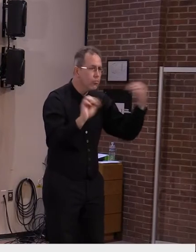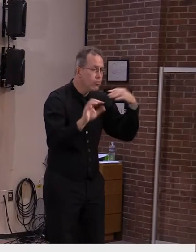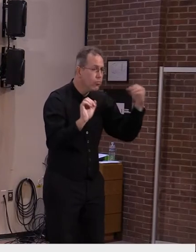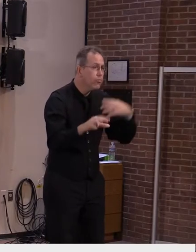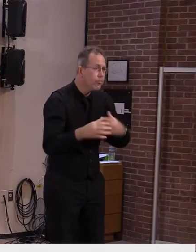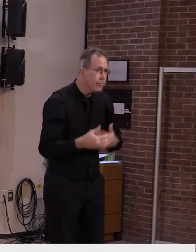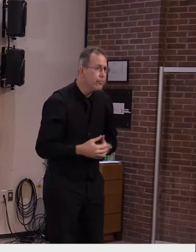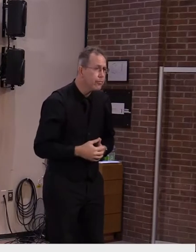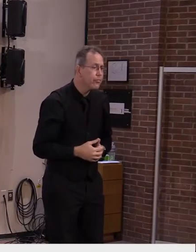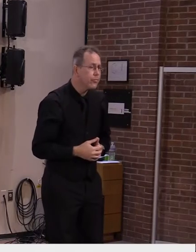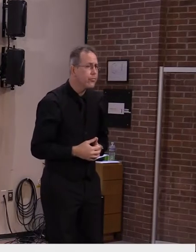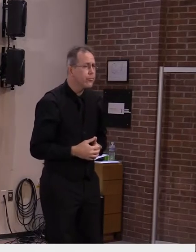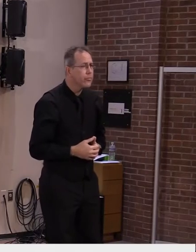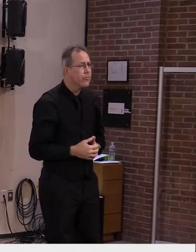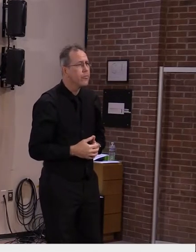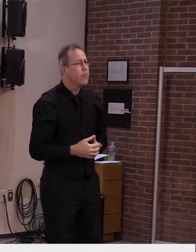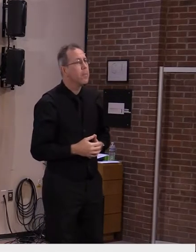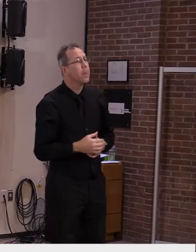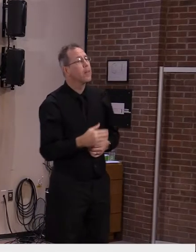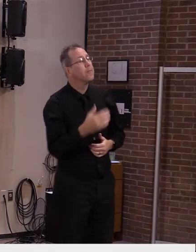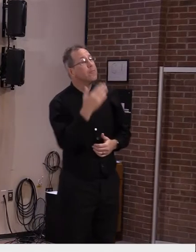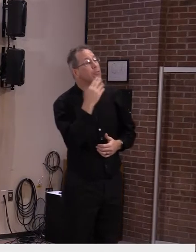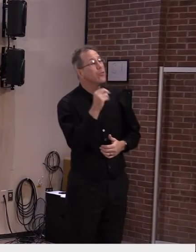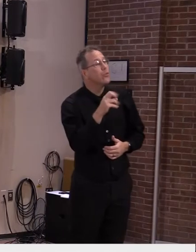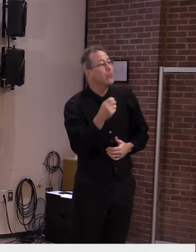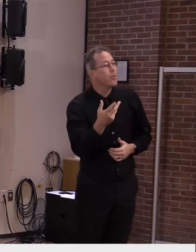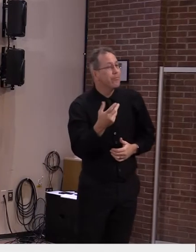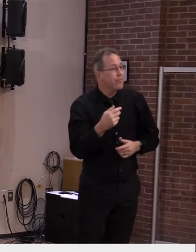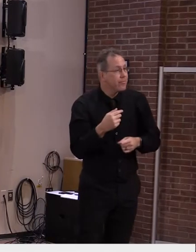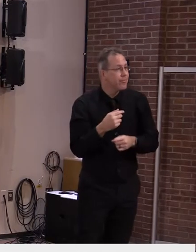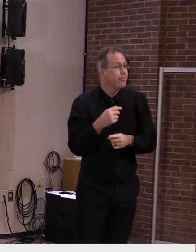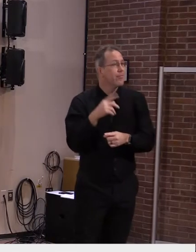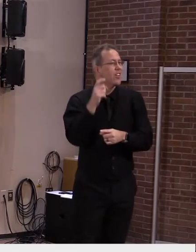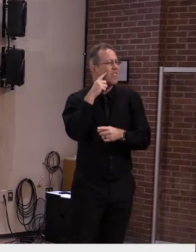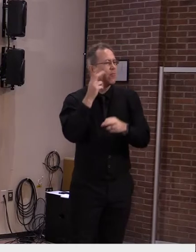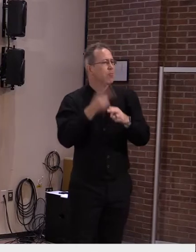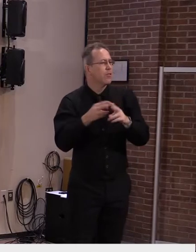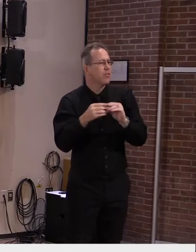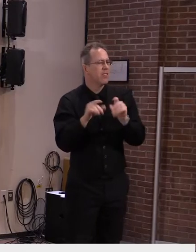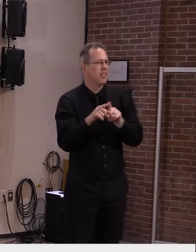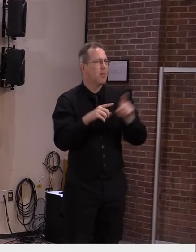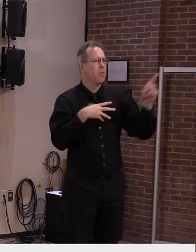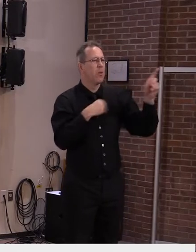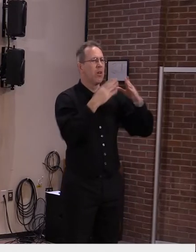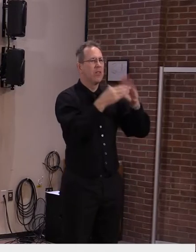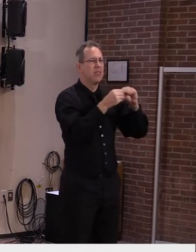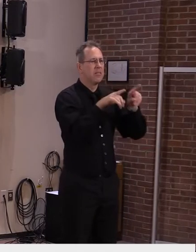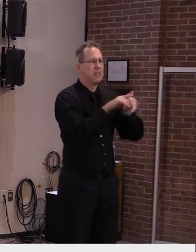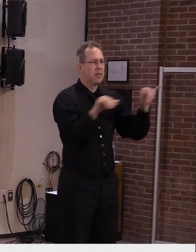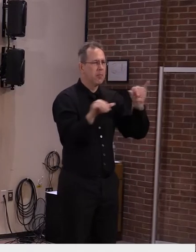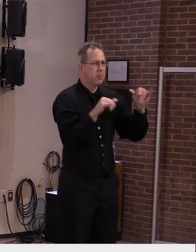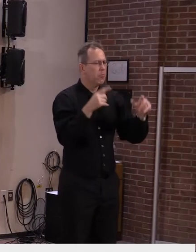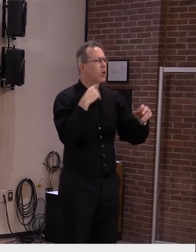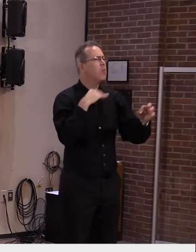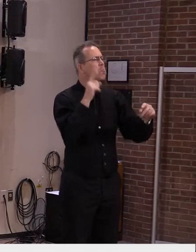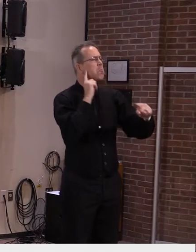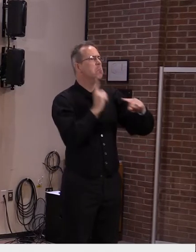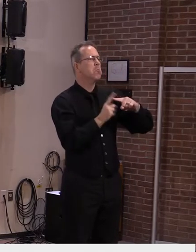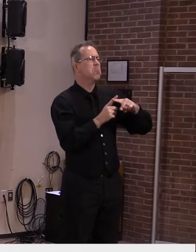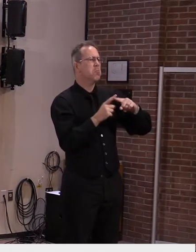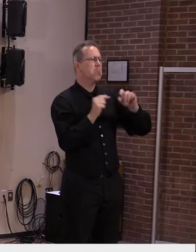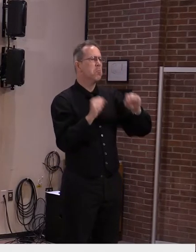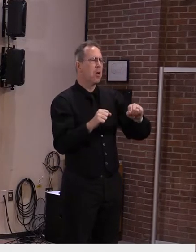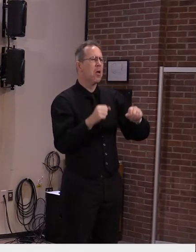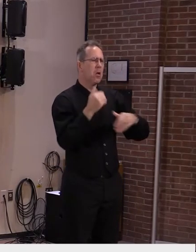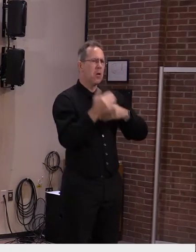had mentioned, and also the White House has been very encouraging in trying to help us out find those antigen